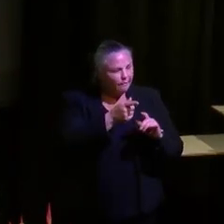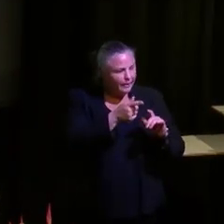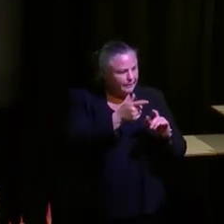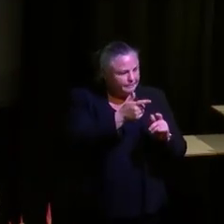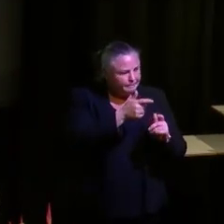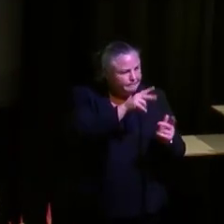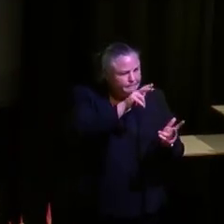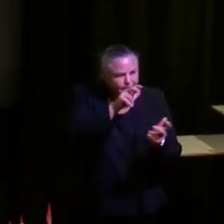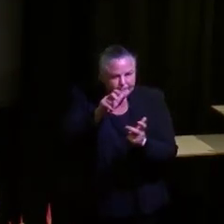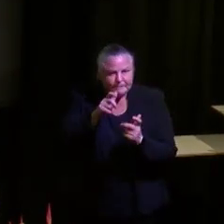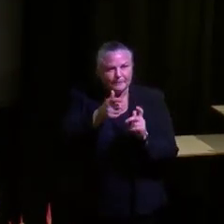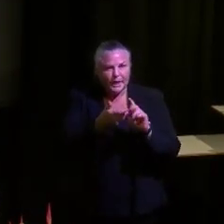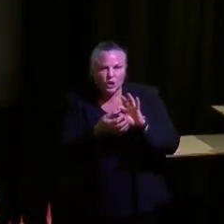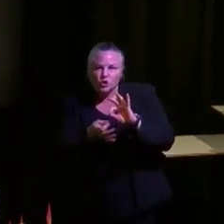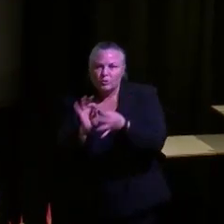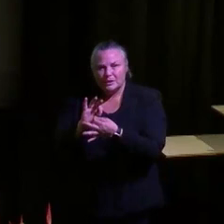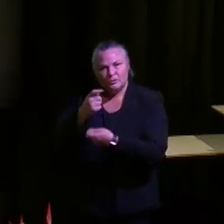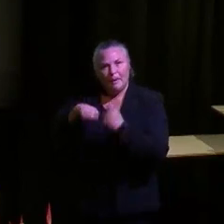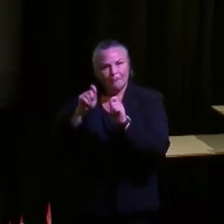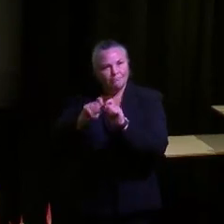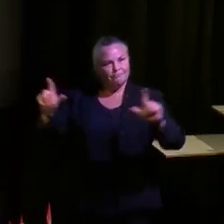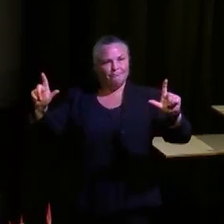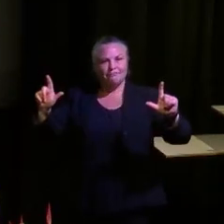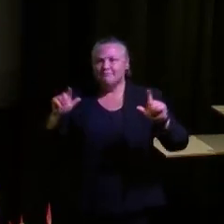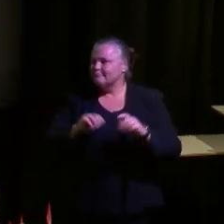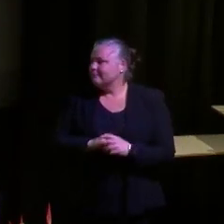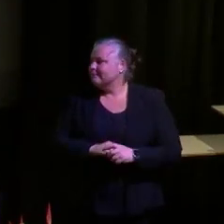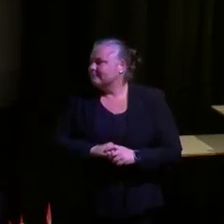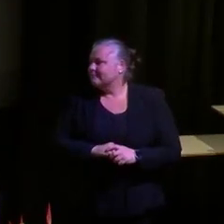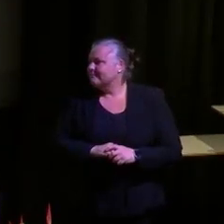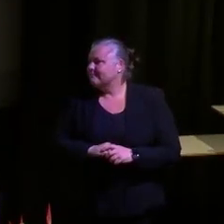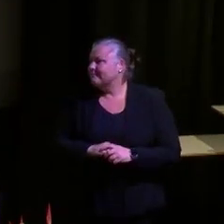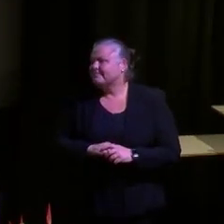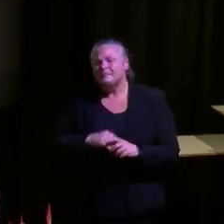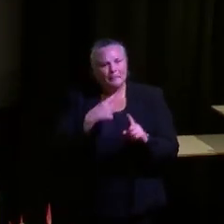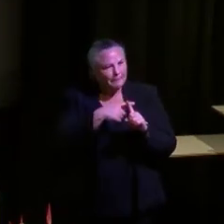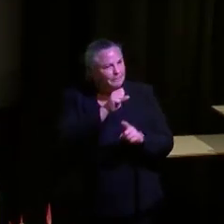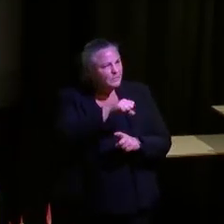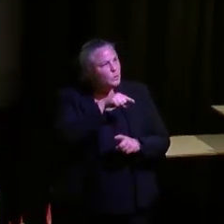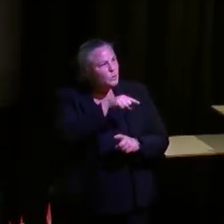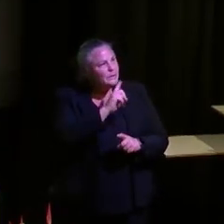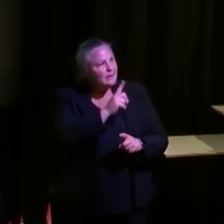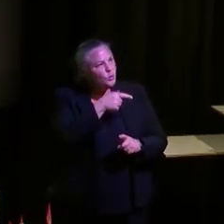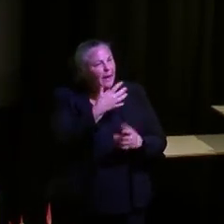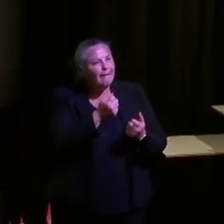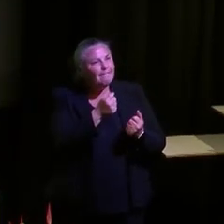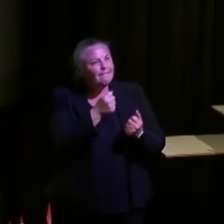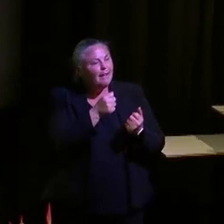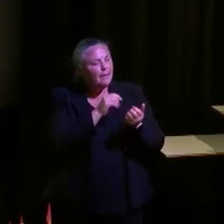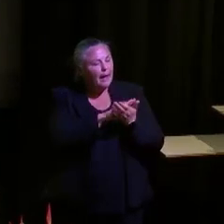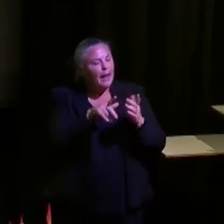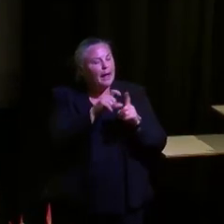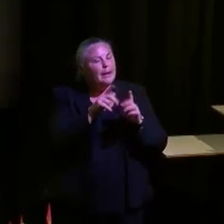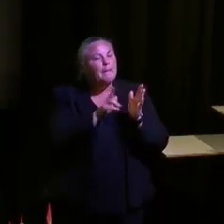yeah, brilliant work, so yes. But you also said you had a connection to the Haddon map as well, and you